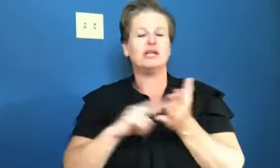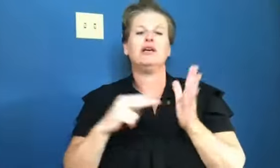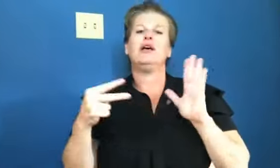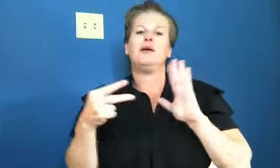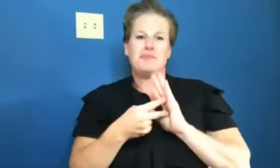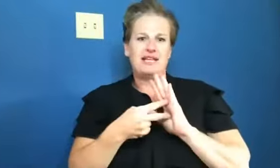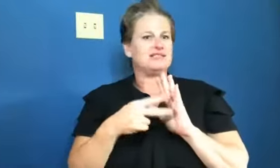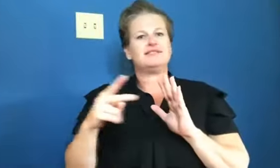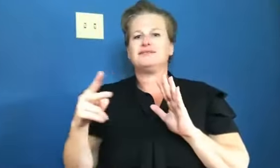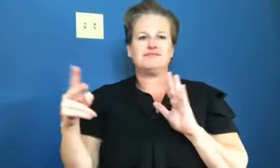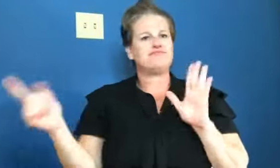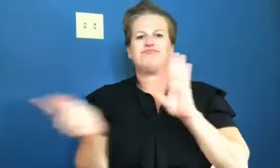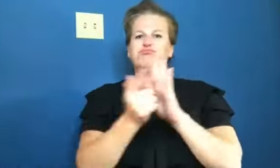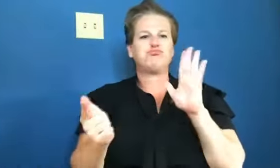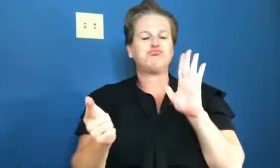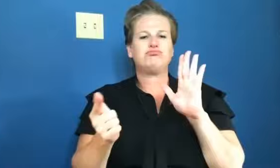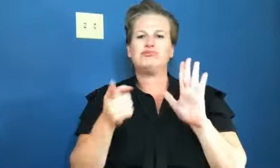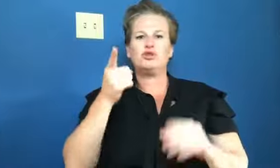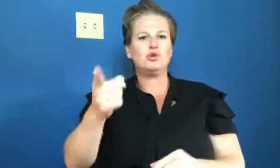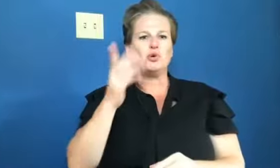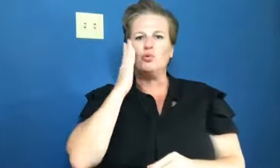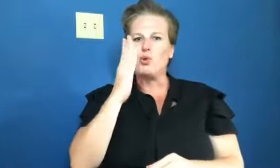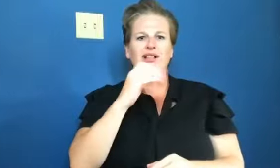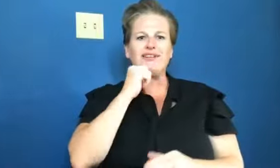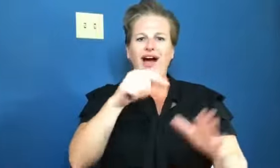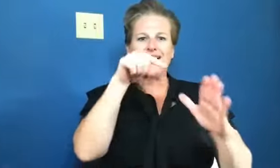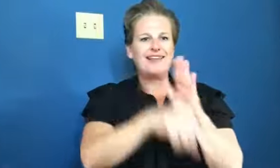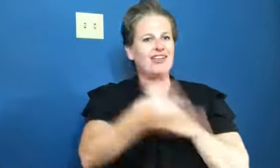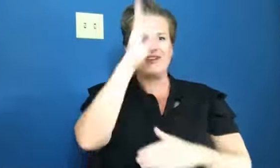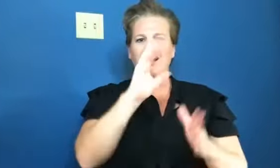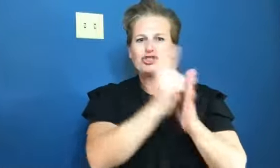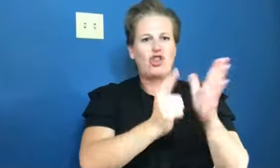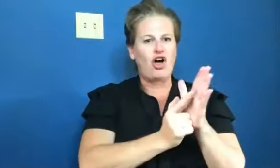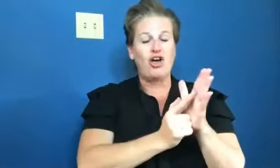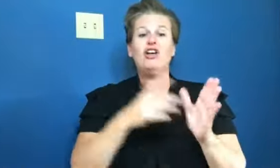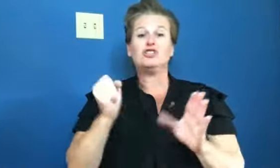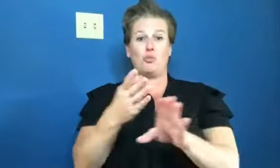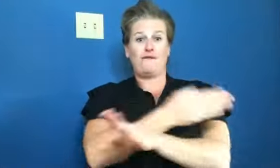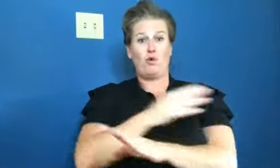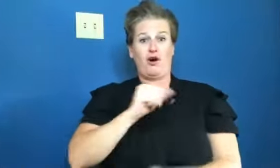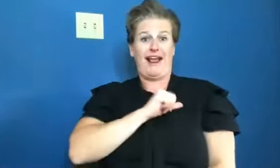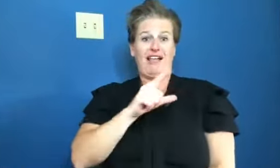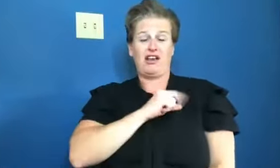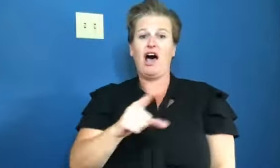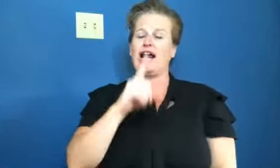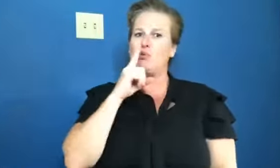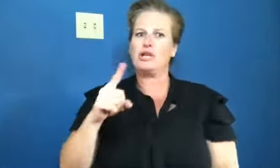kill. So before I came into Al-Anon, I had a sick cycle of self-hatred and self-abuse going on. I had this